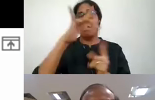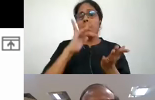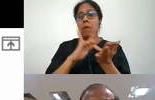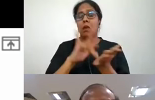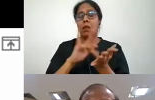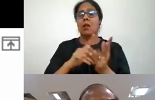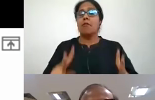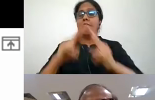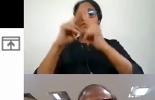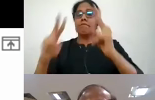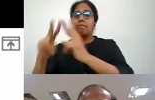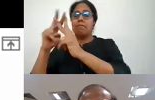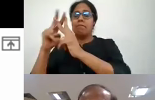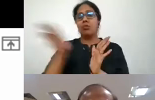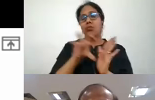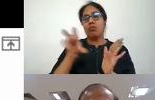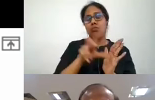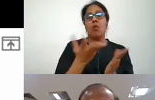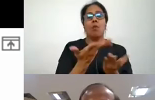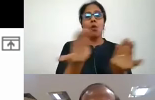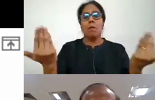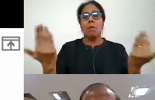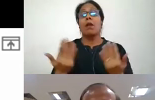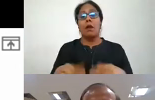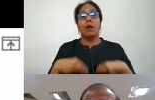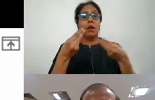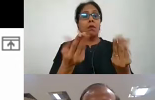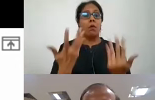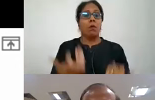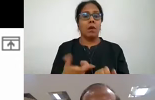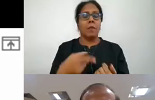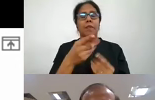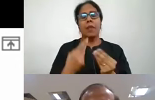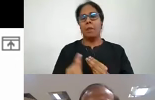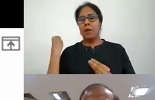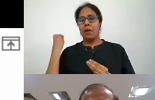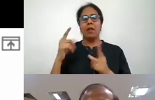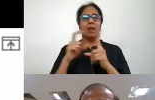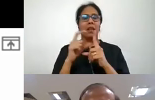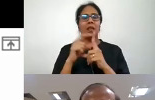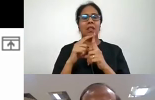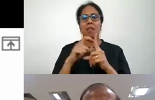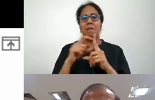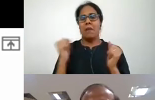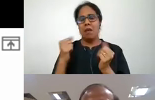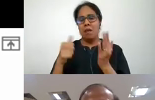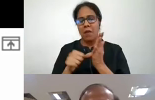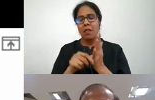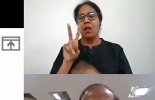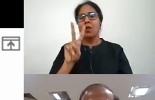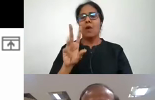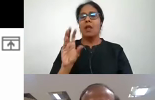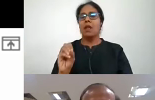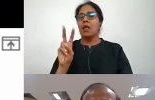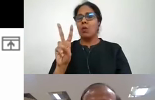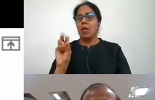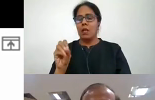If you really look, the scheme was launched very recently in December 2020. It is a new concept. It has